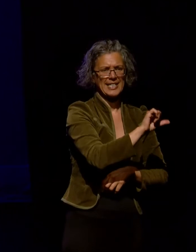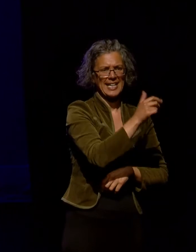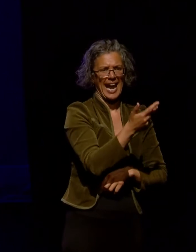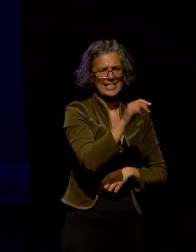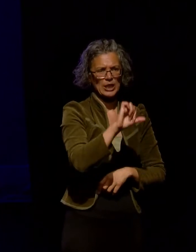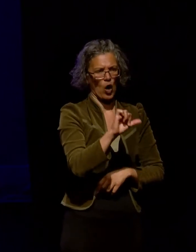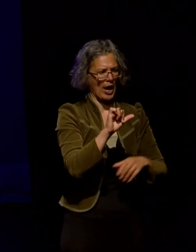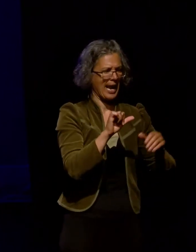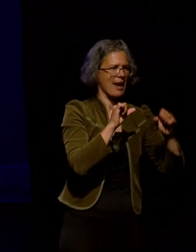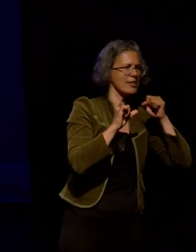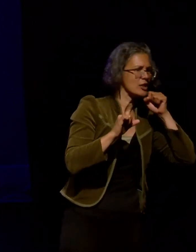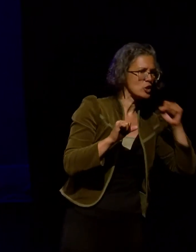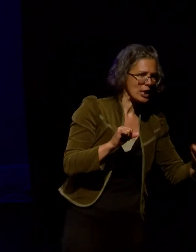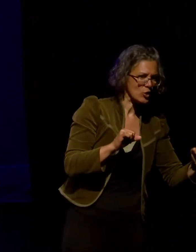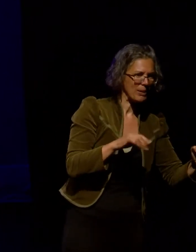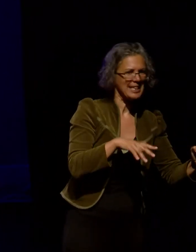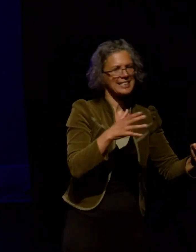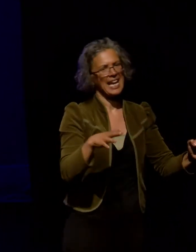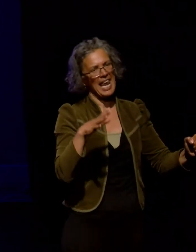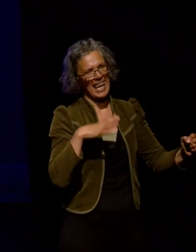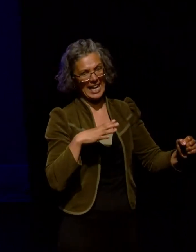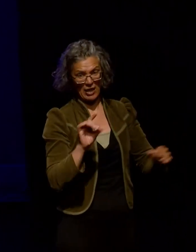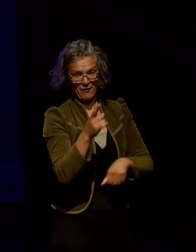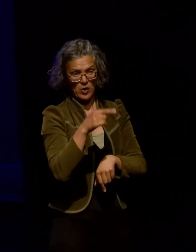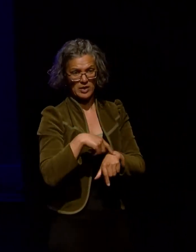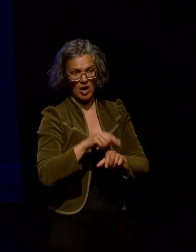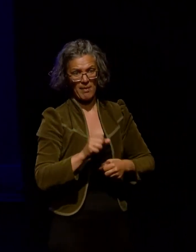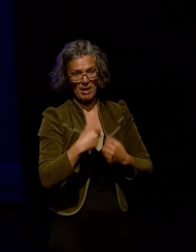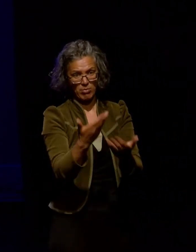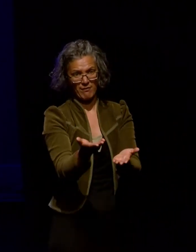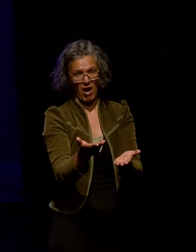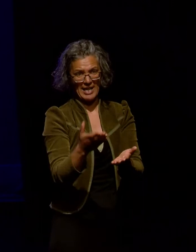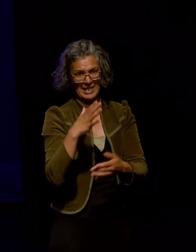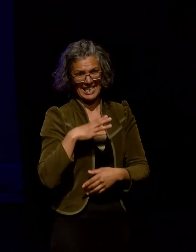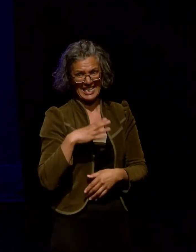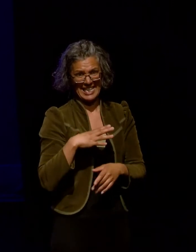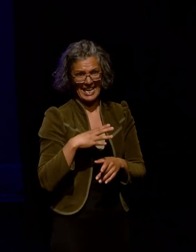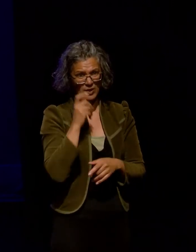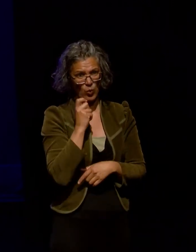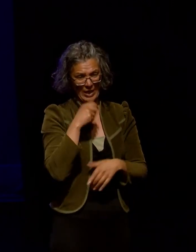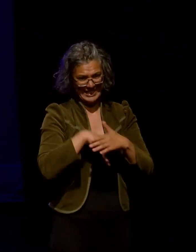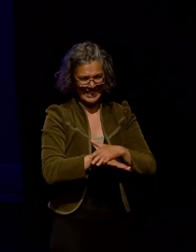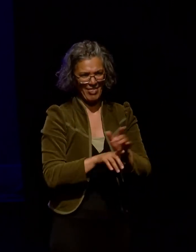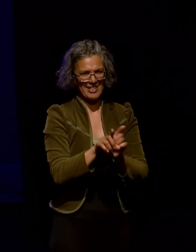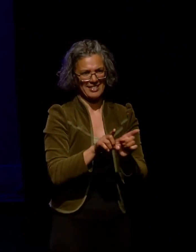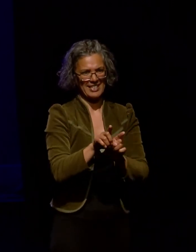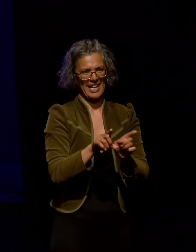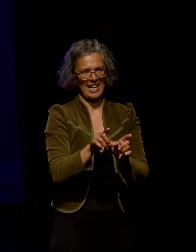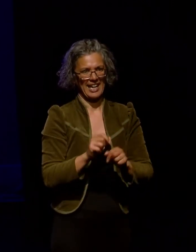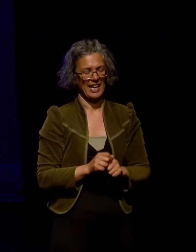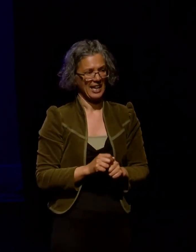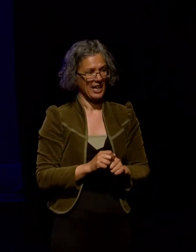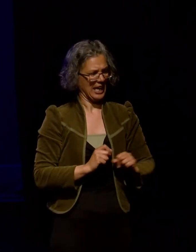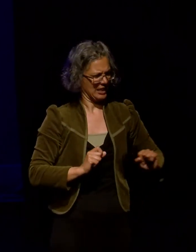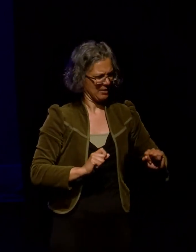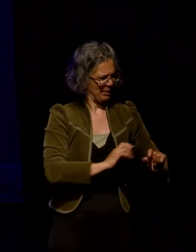side and a lady's side, and they were the first women's toilets to be provided in the city. They were extensively remodelled though